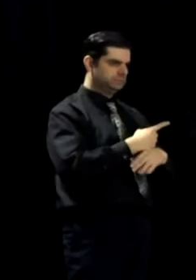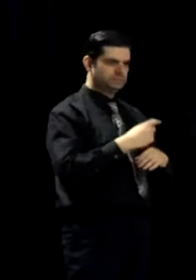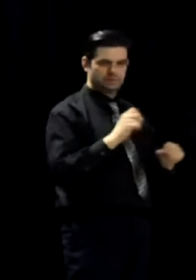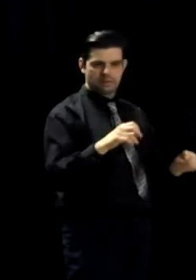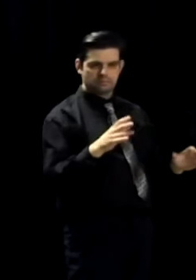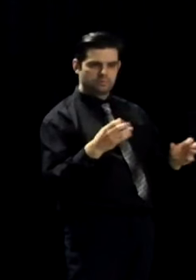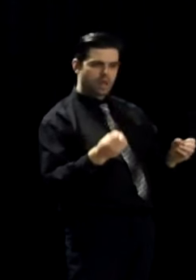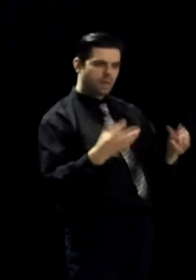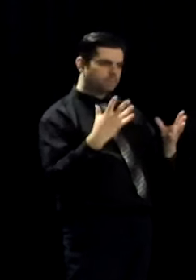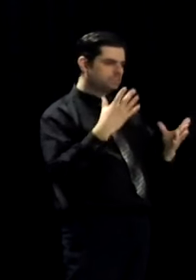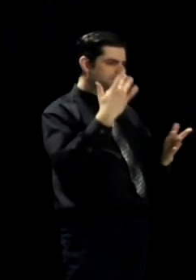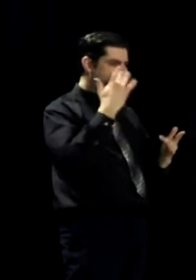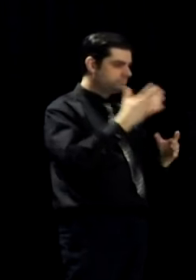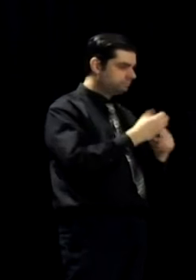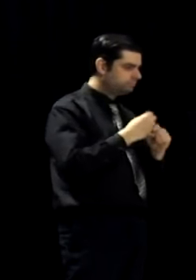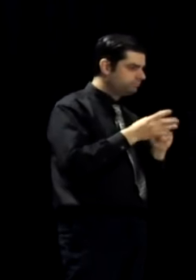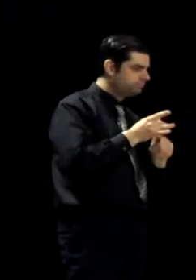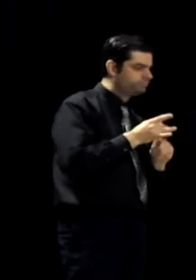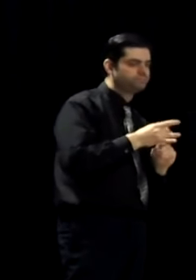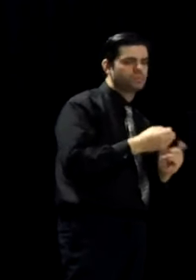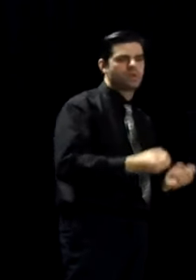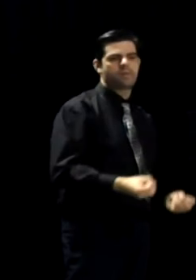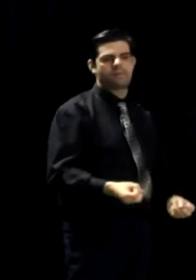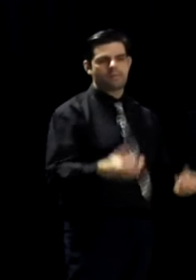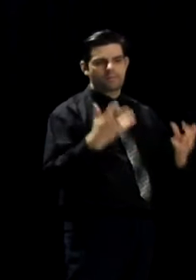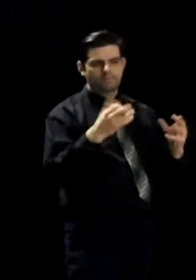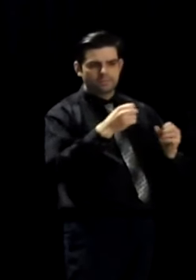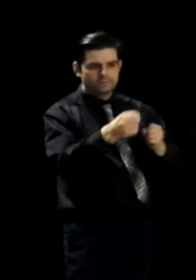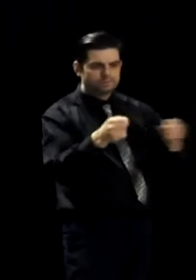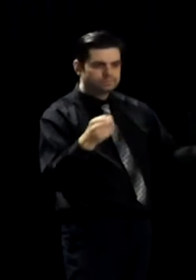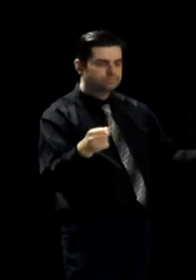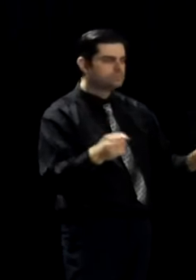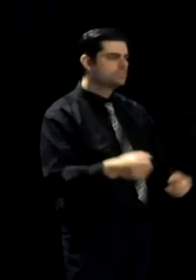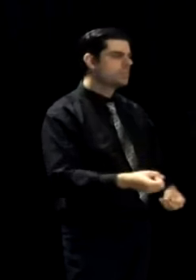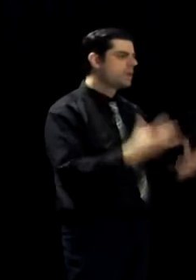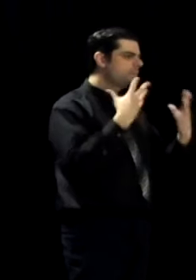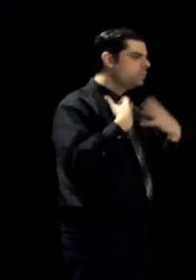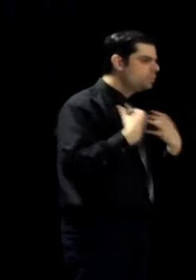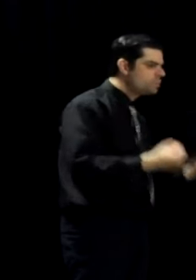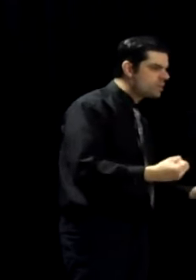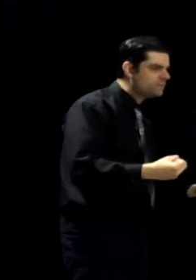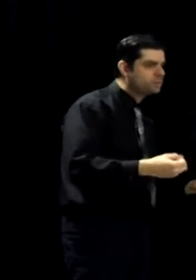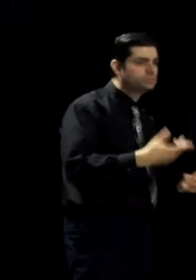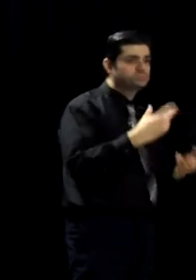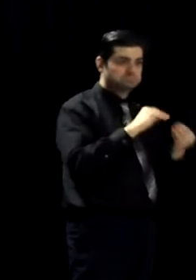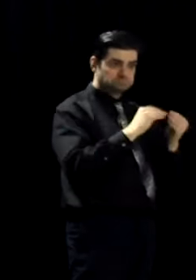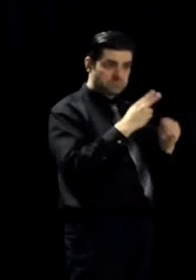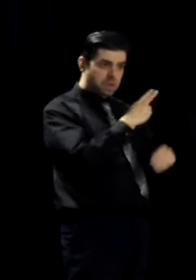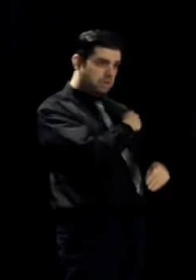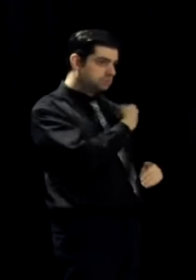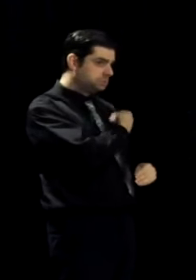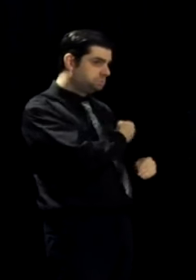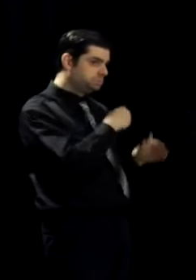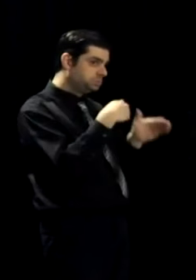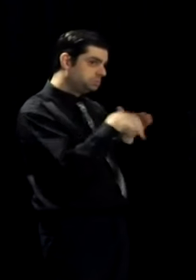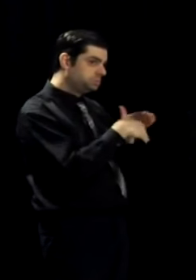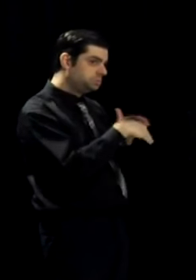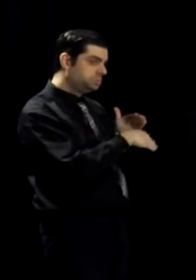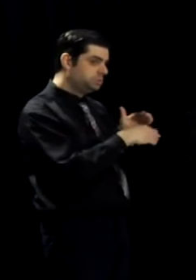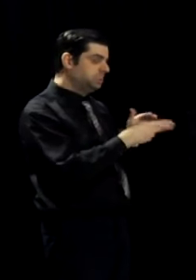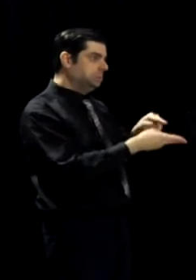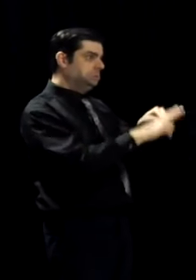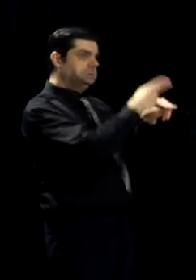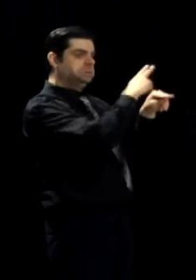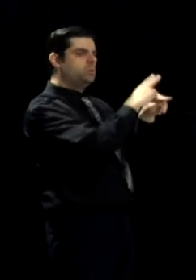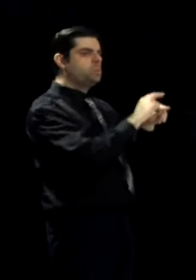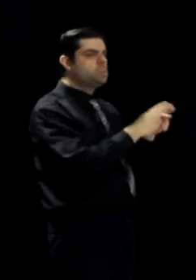once we're comfortable that we can track the virus essentially in real time still, then you move to phase 2.